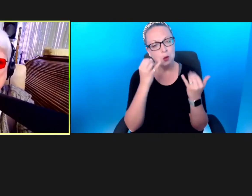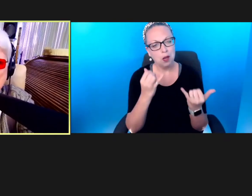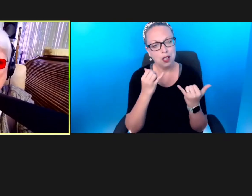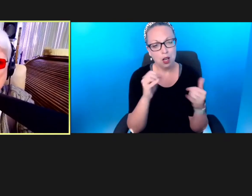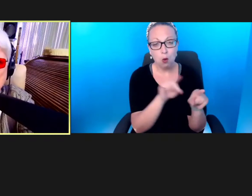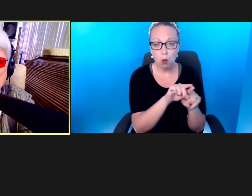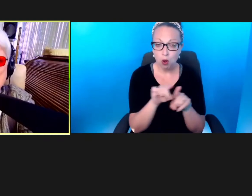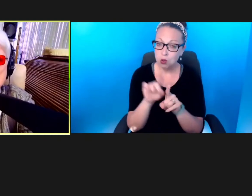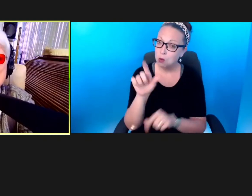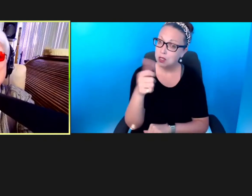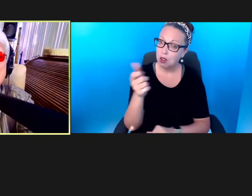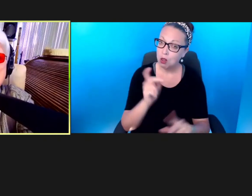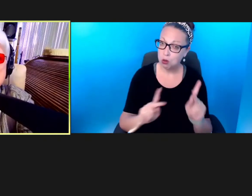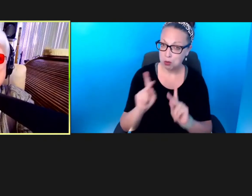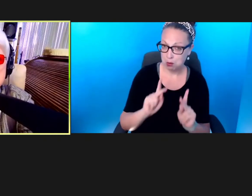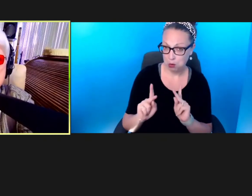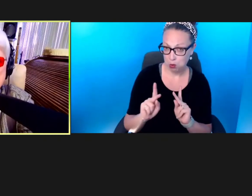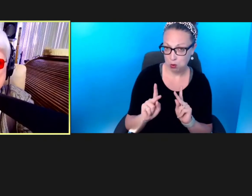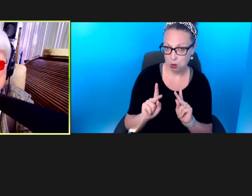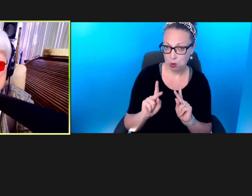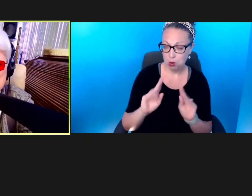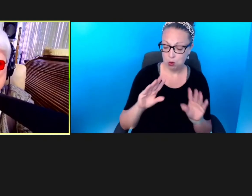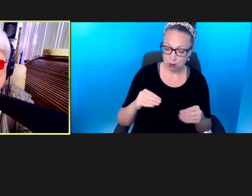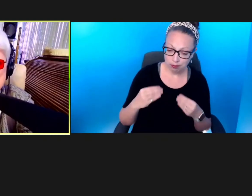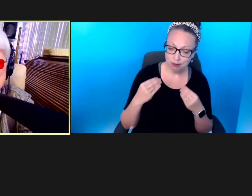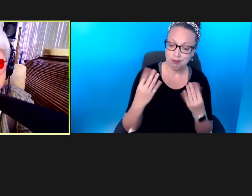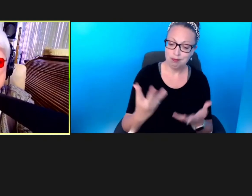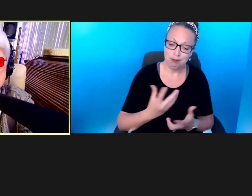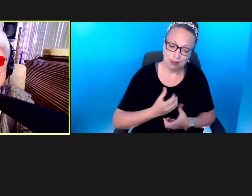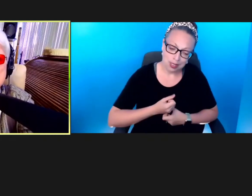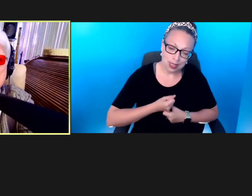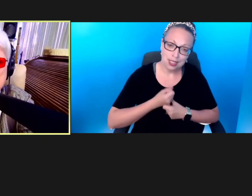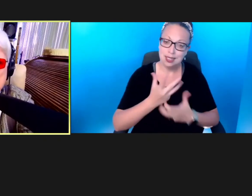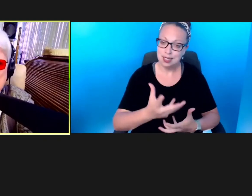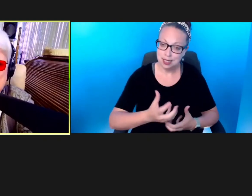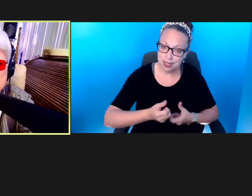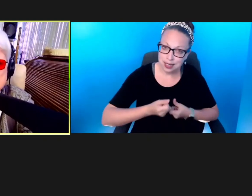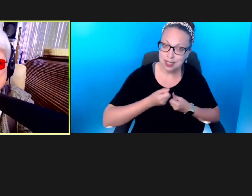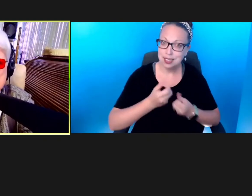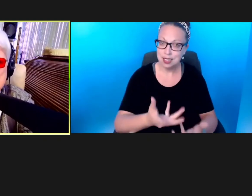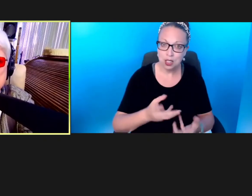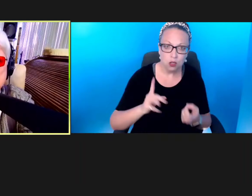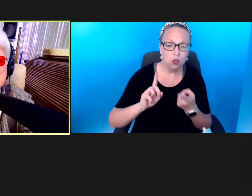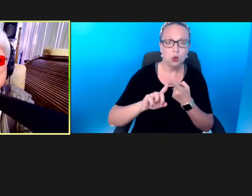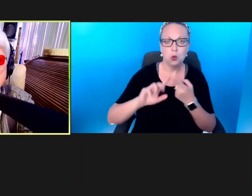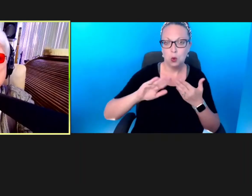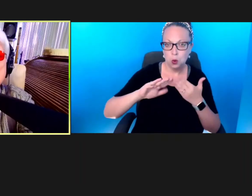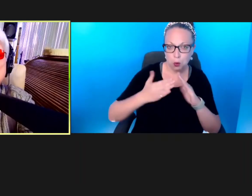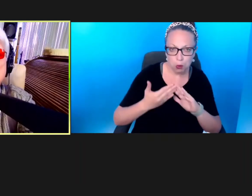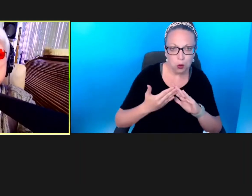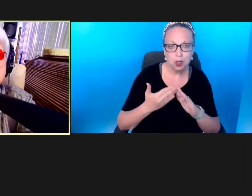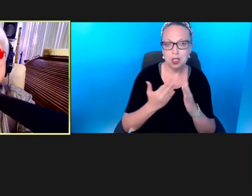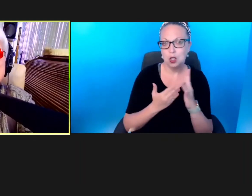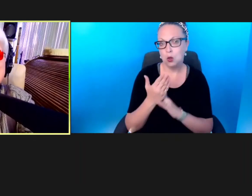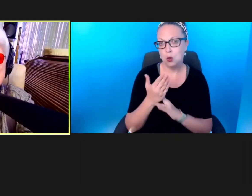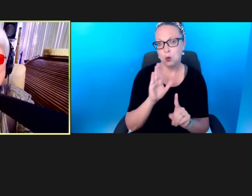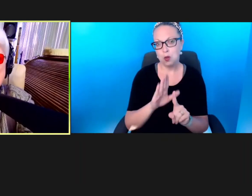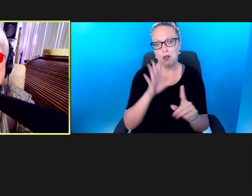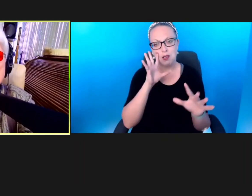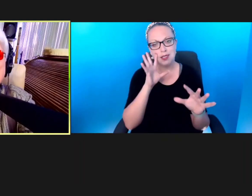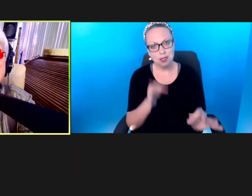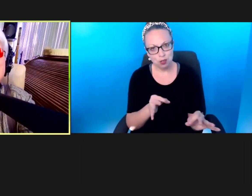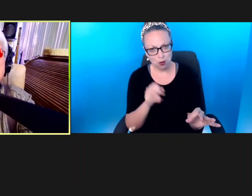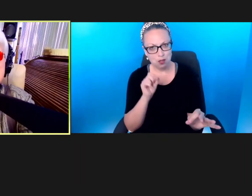other people who give selflessly to community by virtue of their choice of